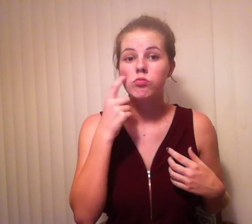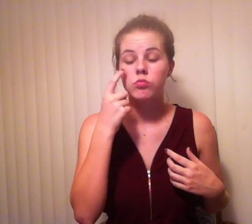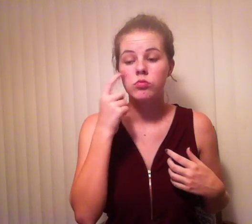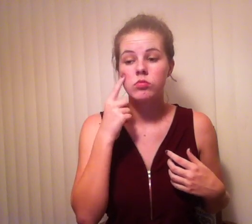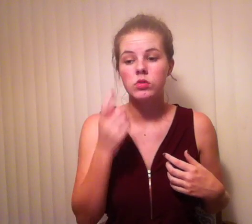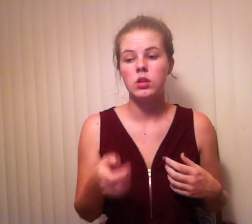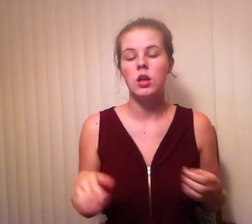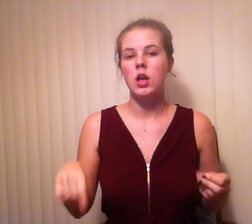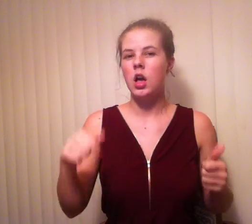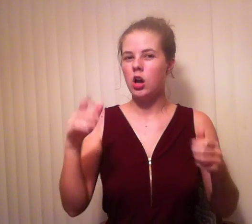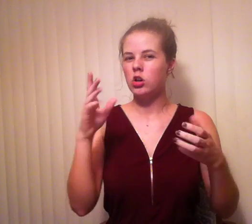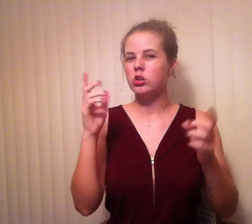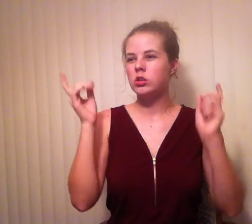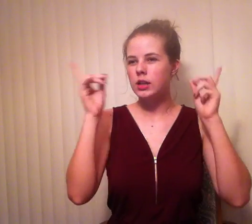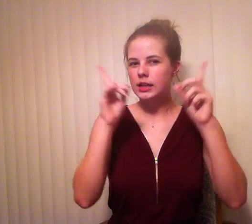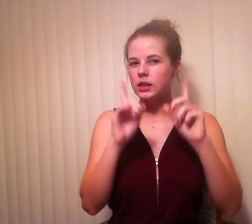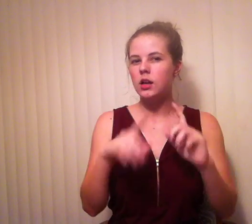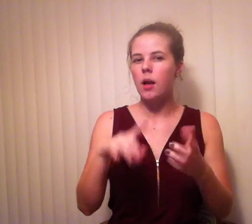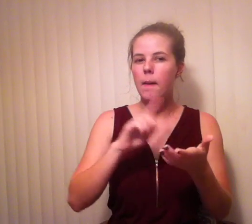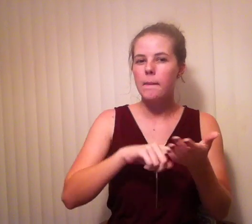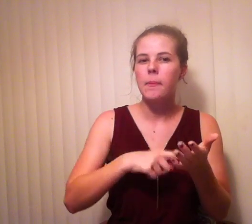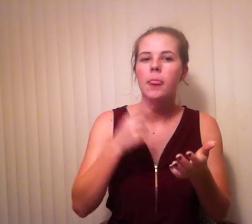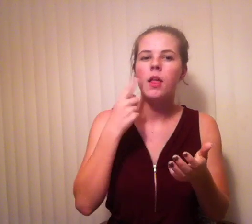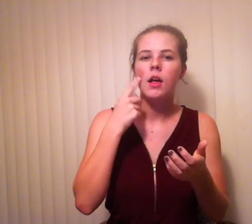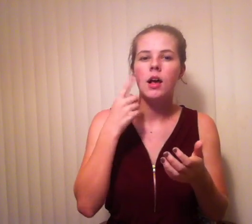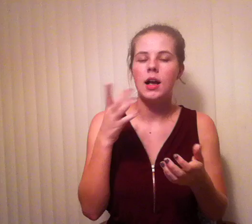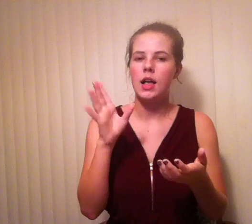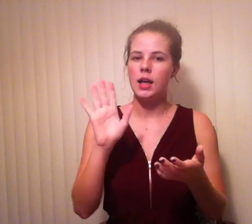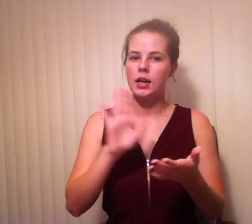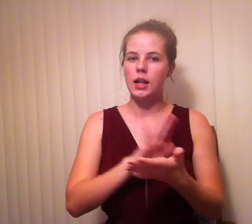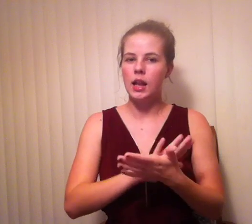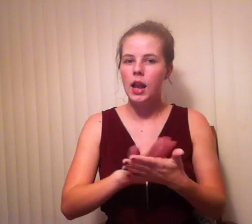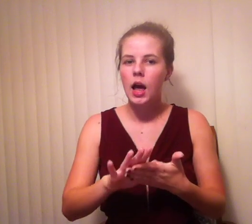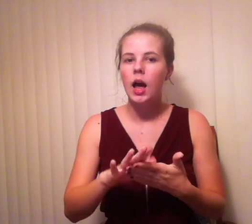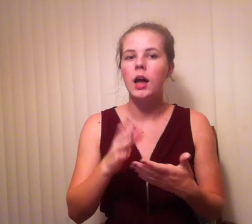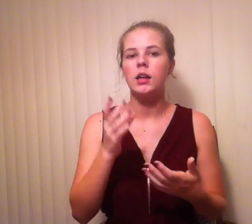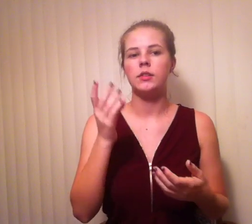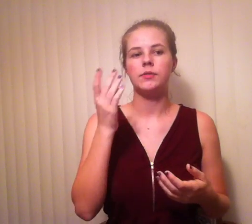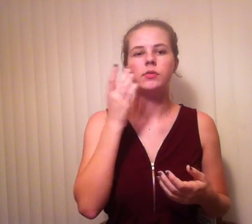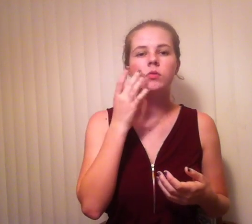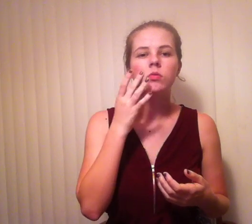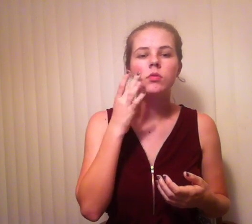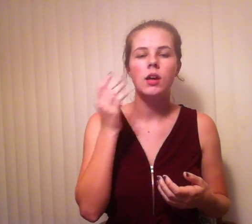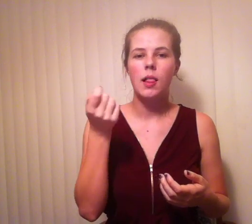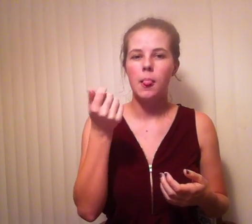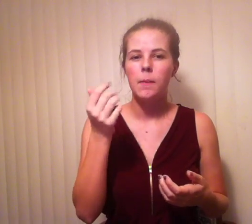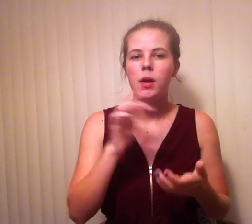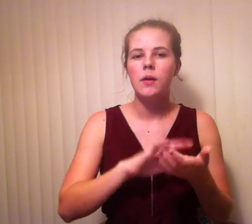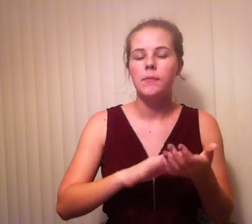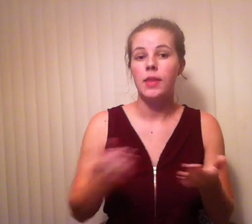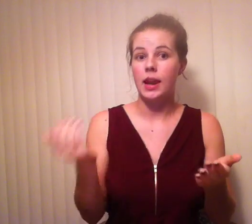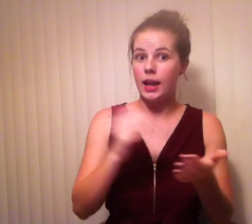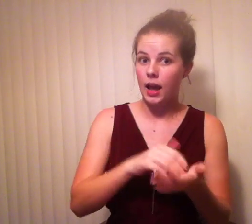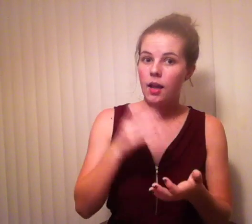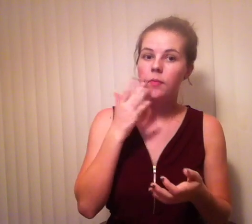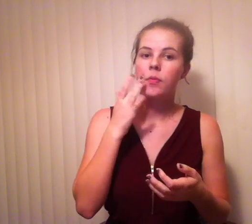light layers, and then just add another layer, blend, another layer, blend. Versus taking like a giant thing of concealer and like slapping it on your face, it's just going to